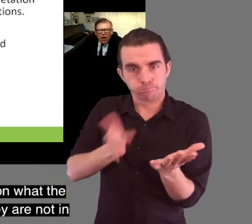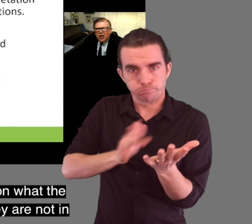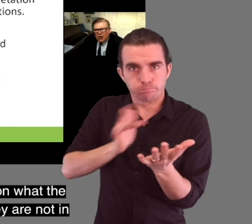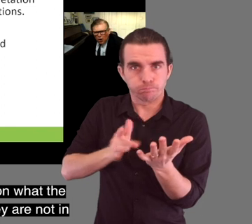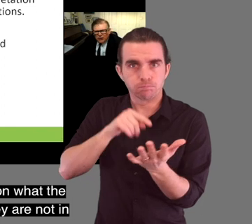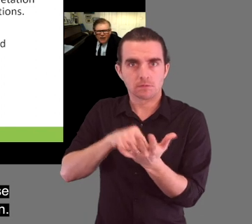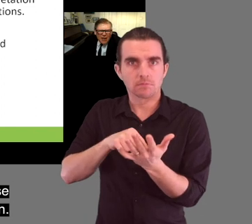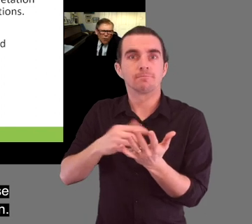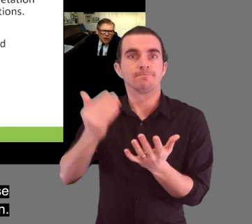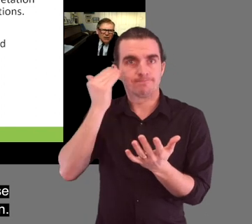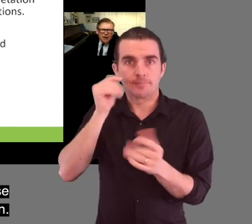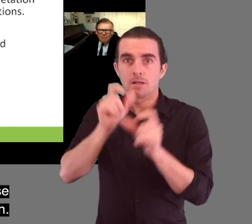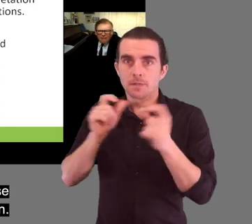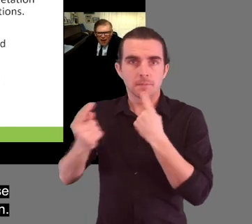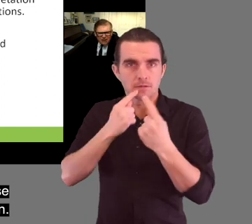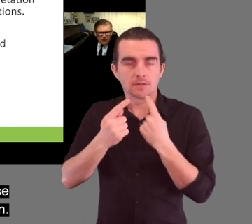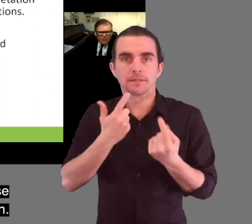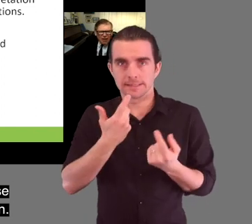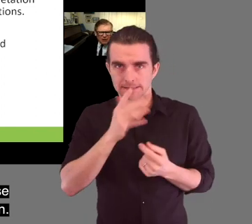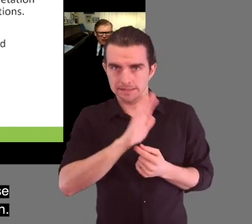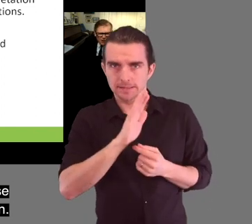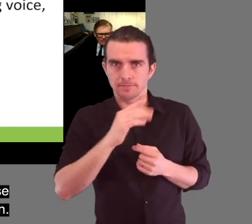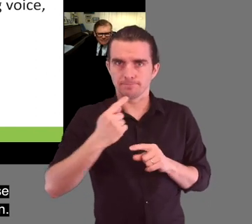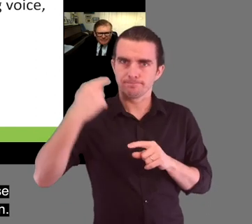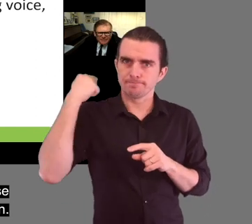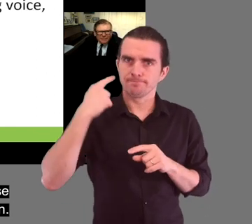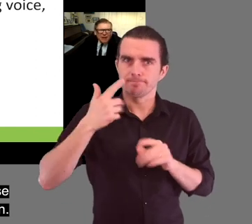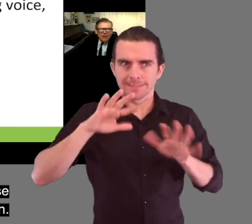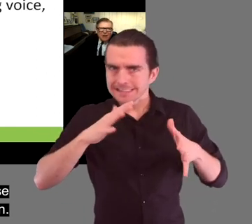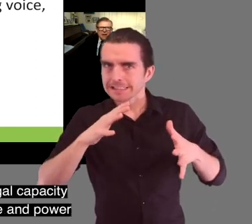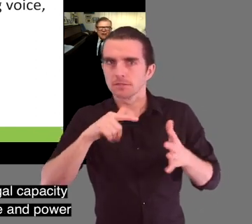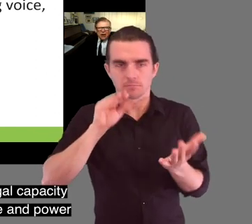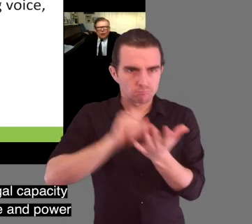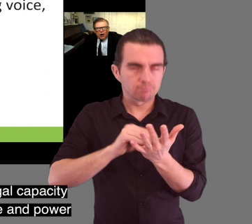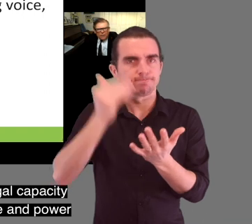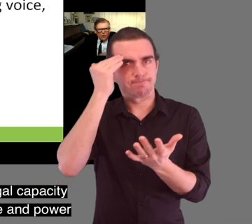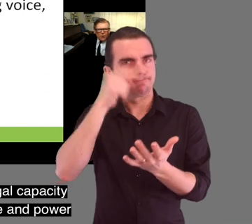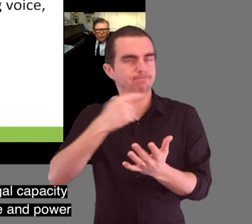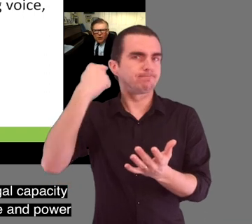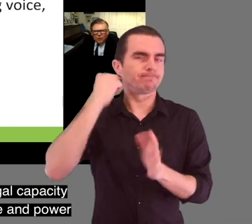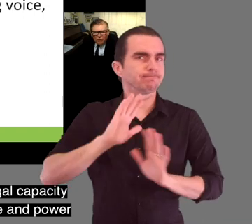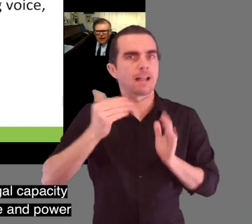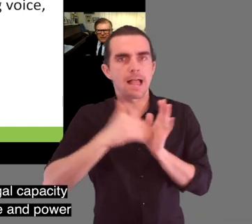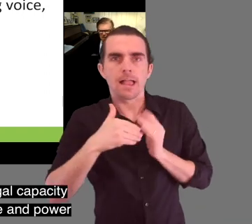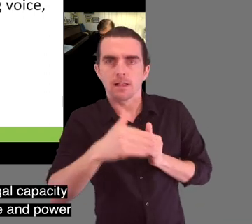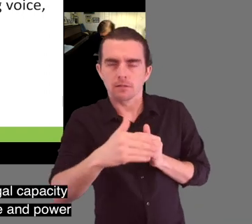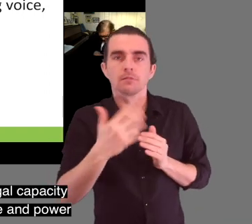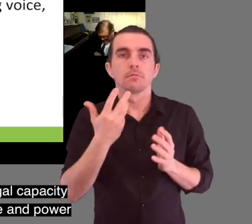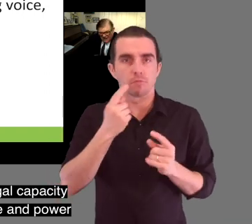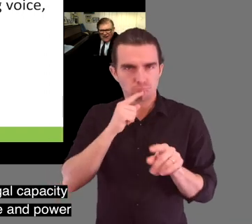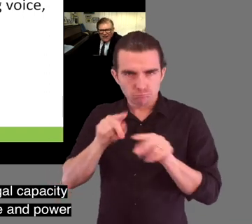are not in their worst phase of their condition. So overall, the right to